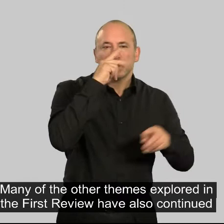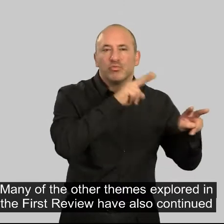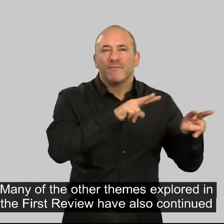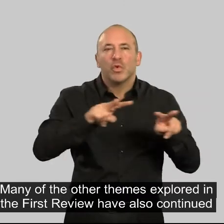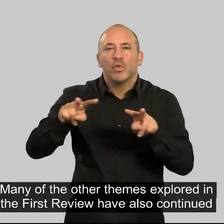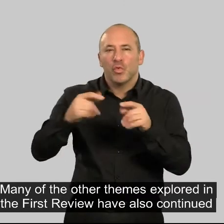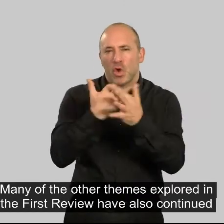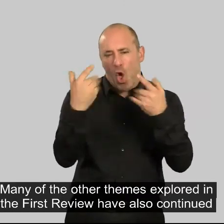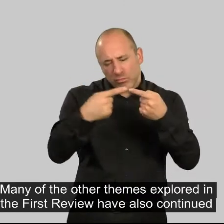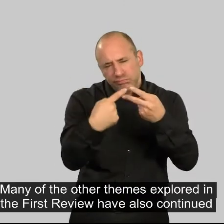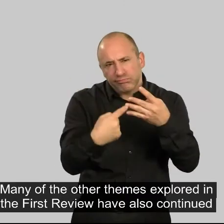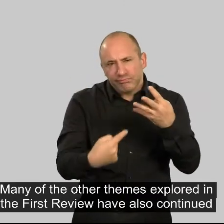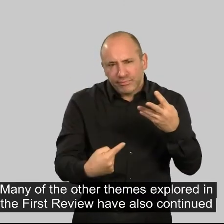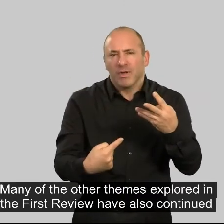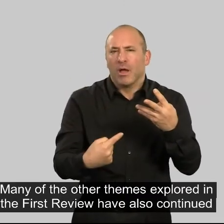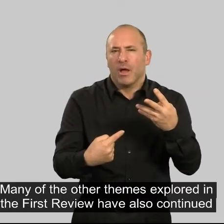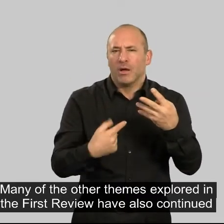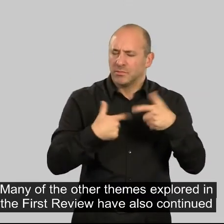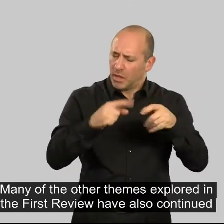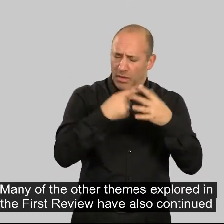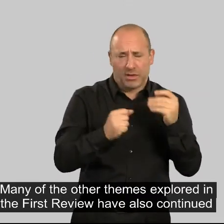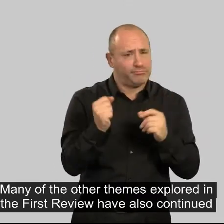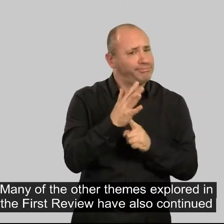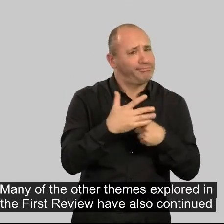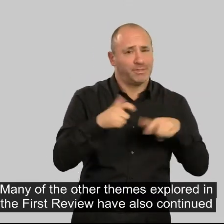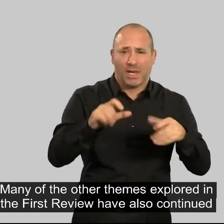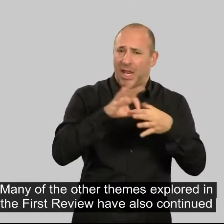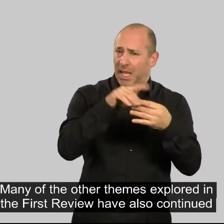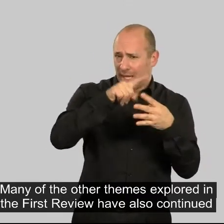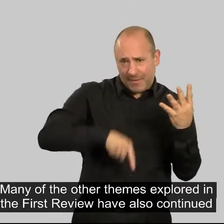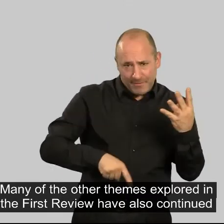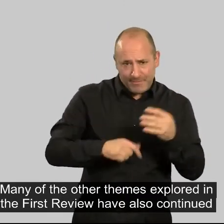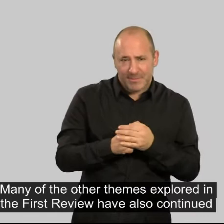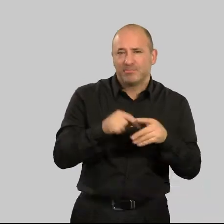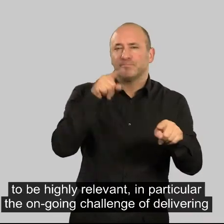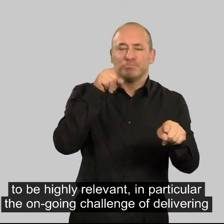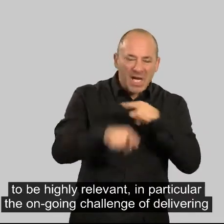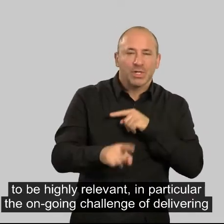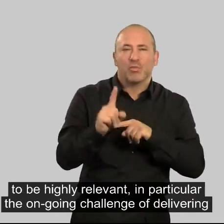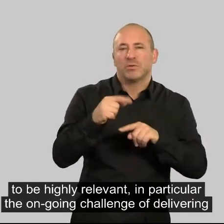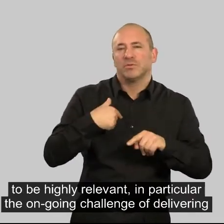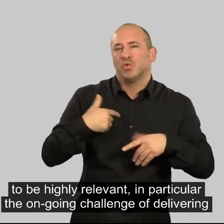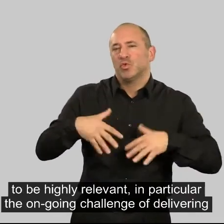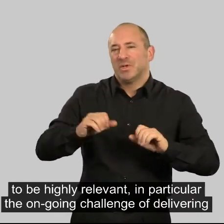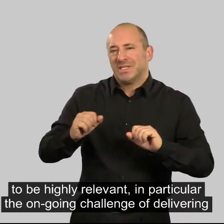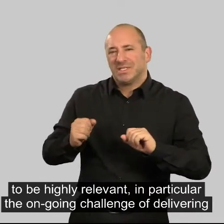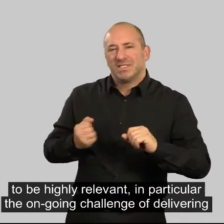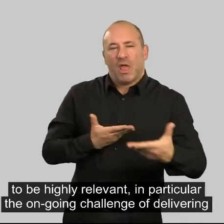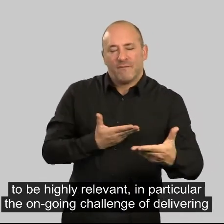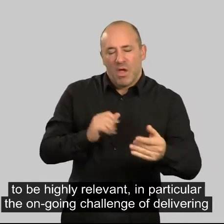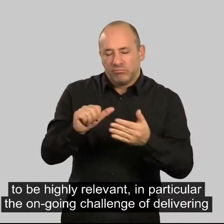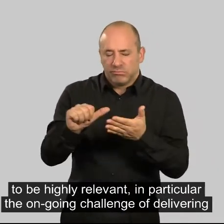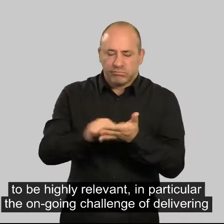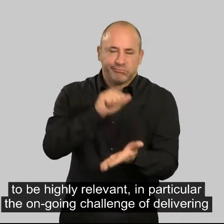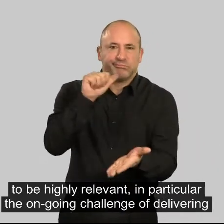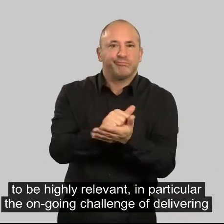Many of the other themes explored in the first review have also continued to be highly relevant. In